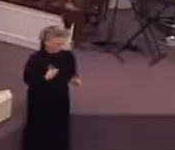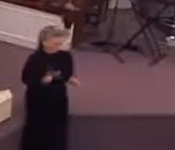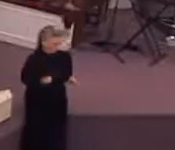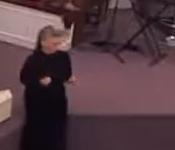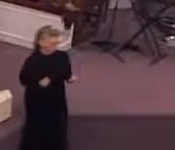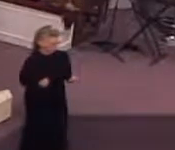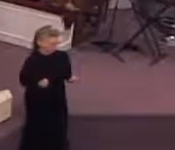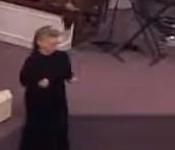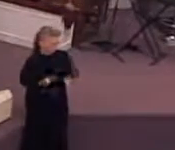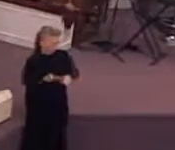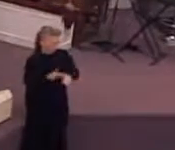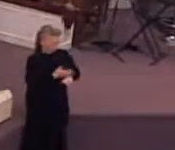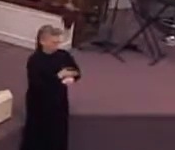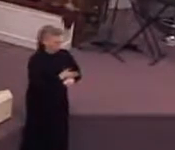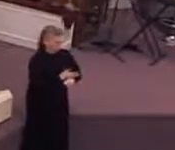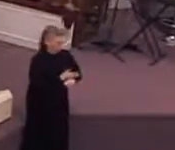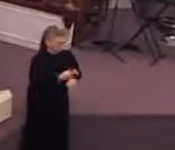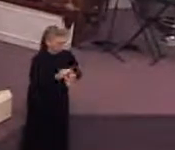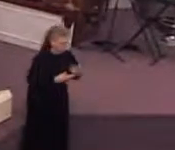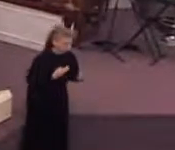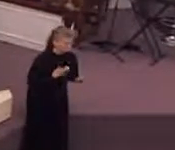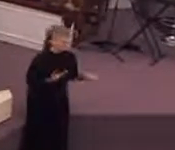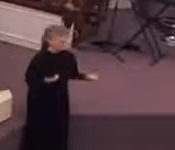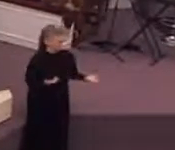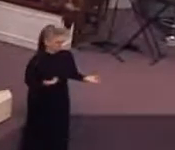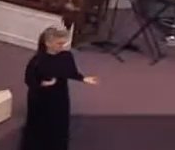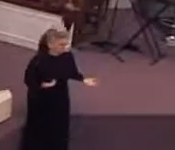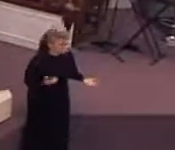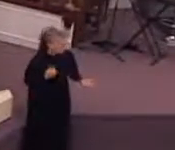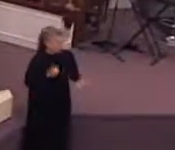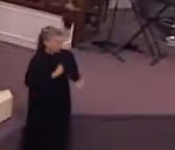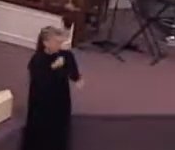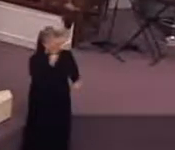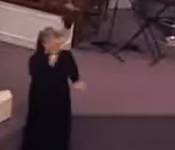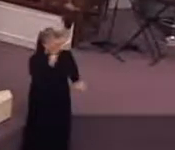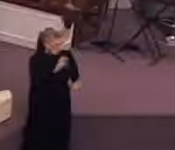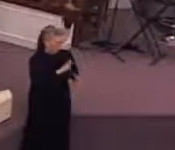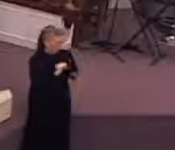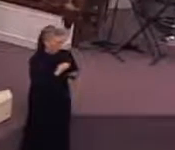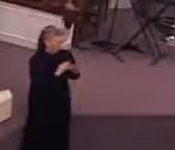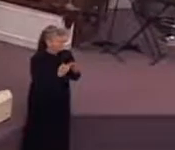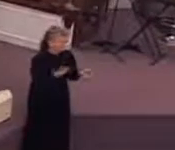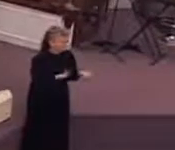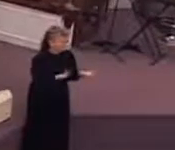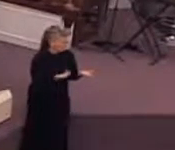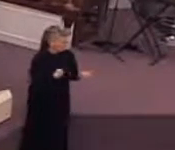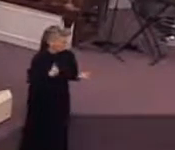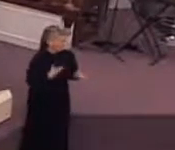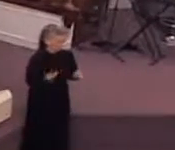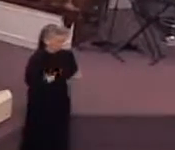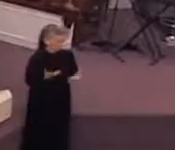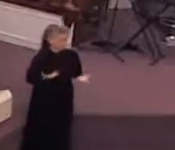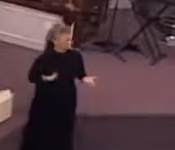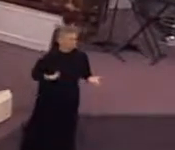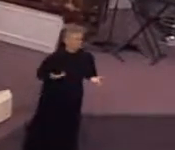for revival atmosphere and revival climate in our own homes and families?